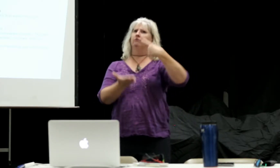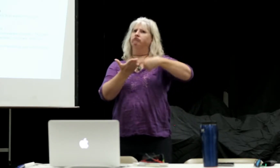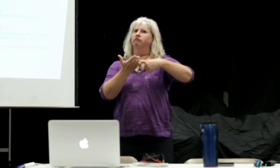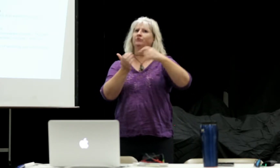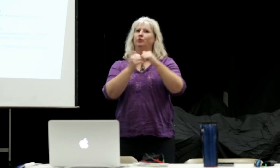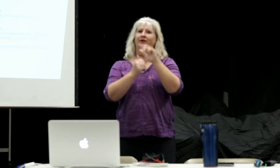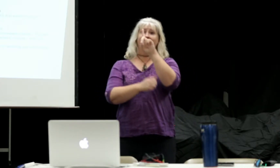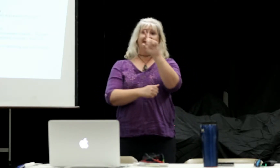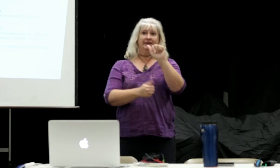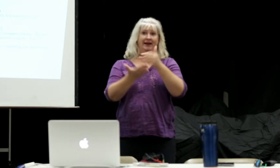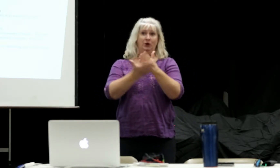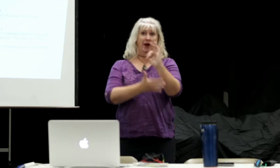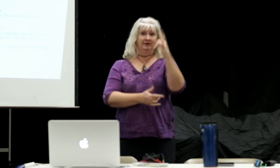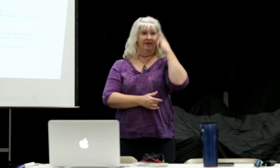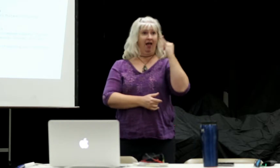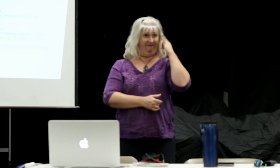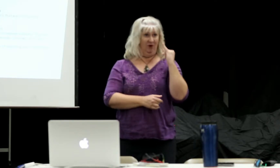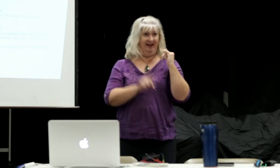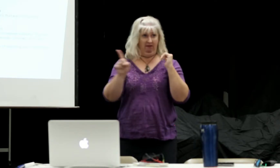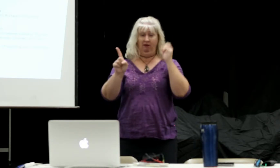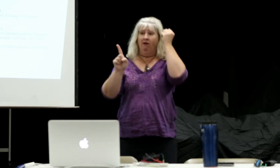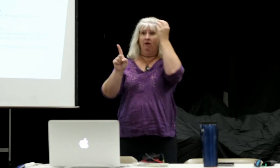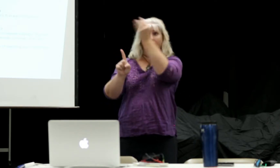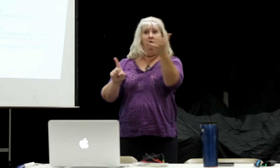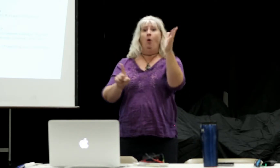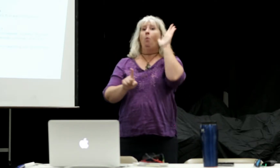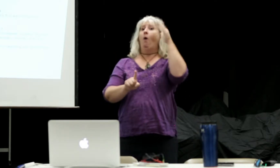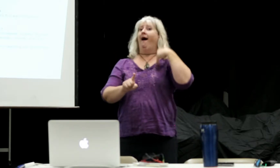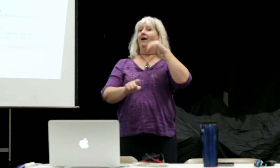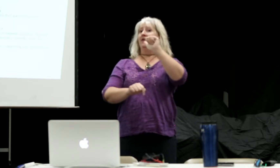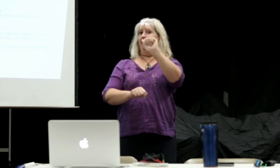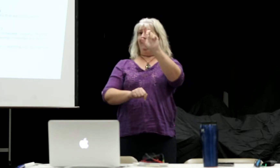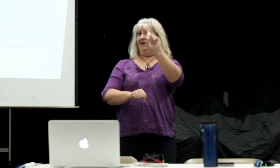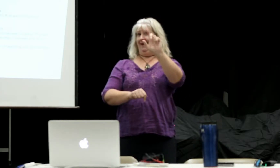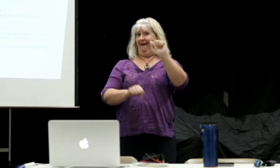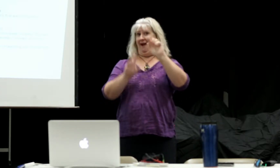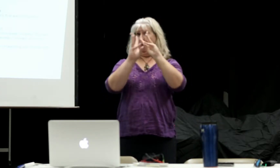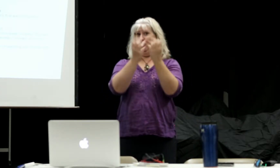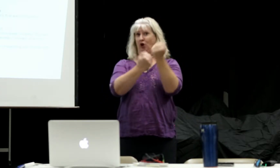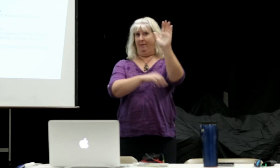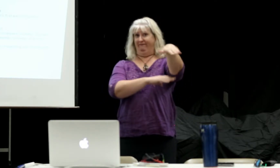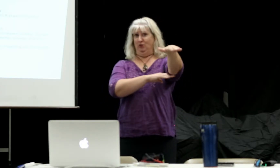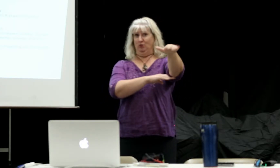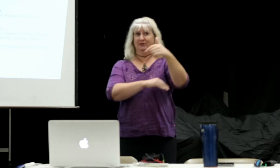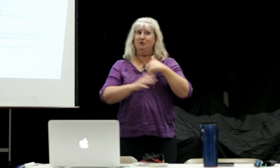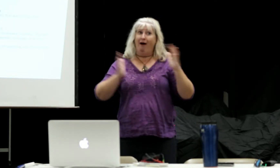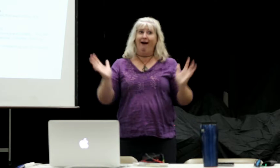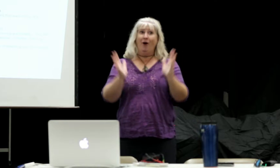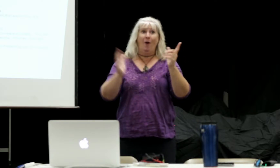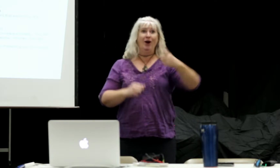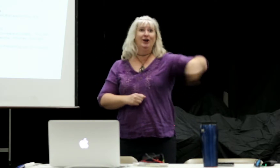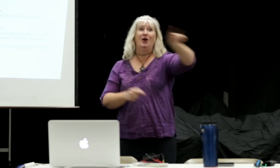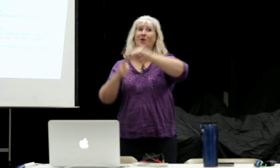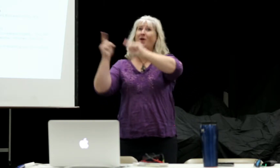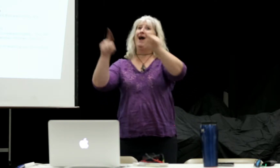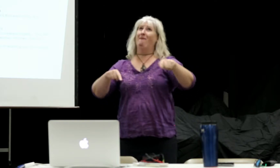be used. So we talked to the Disability Rights of California, and we will have an ADA workshop this afternoon. I encourage all